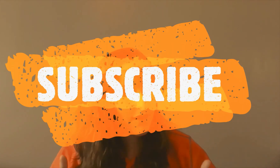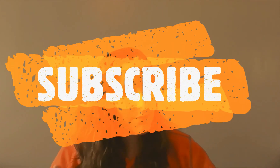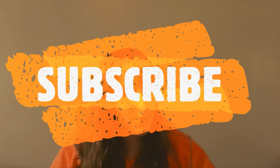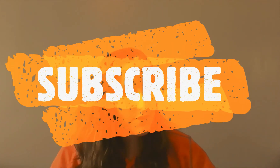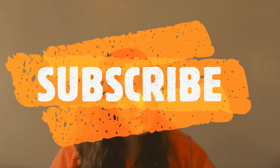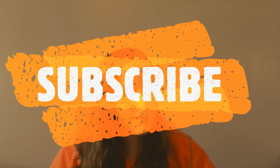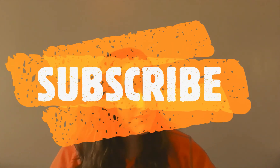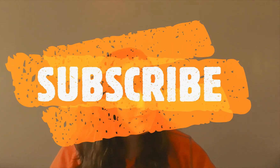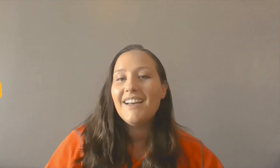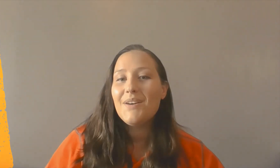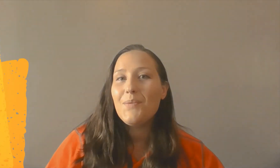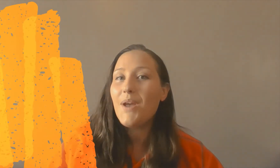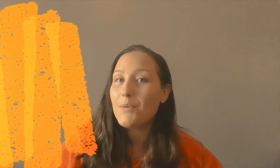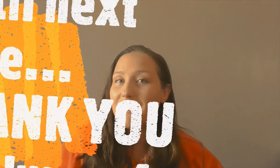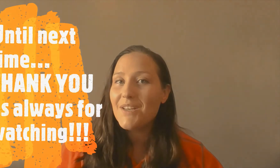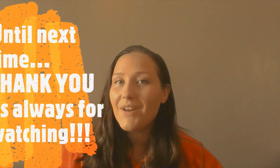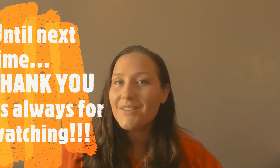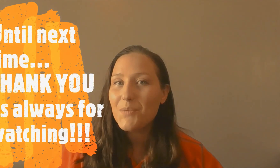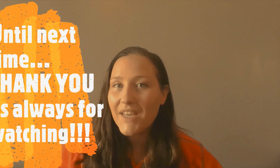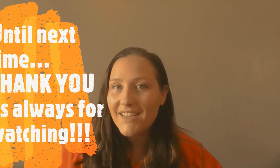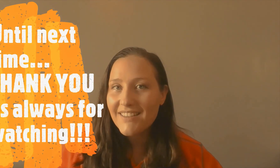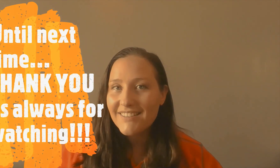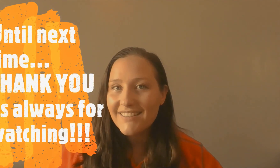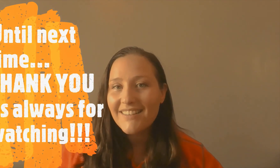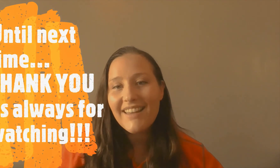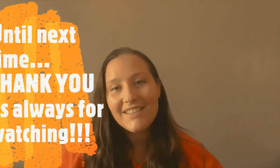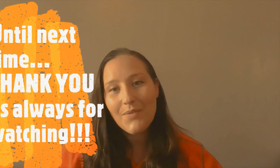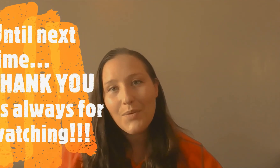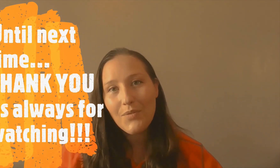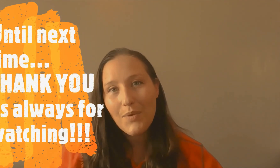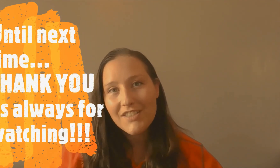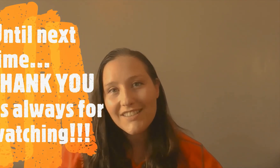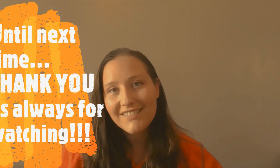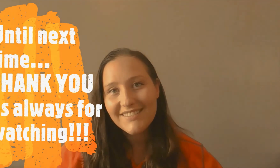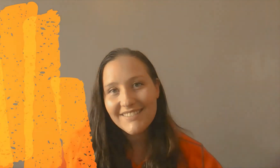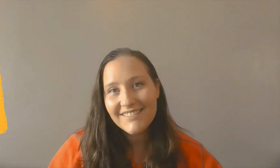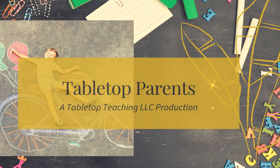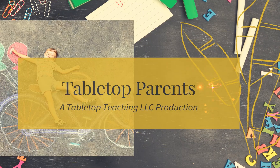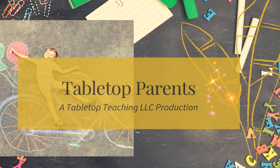important. We hope to see you next week. Thanks everyone for watching.